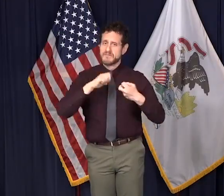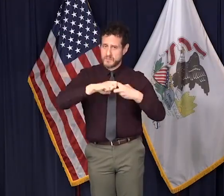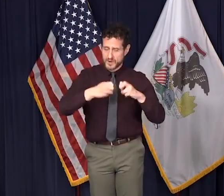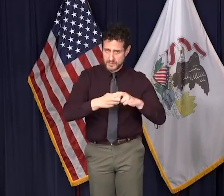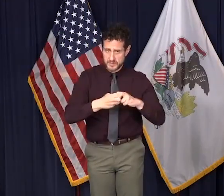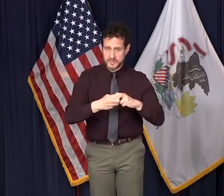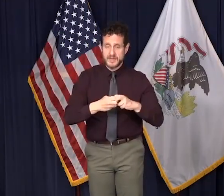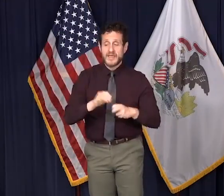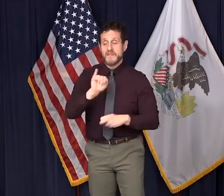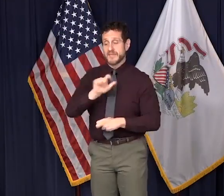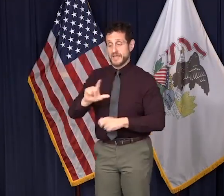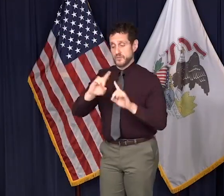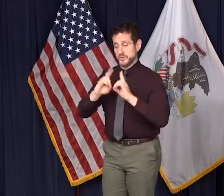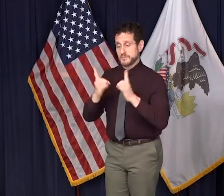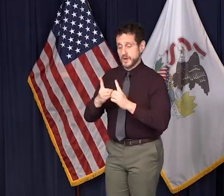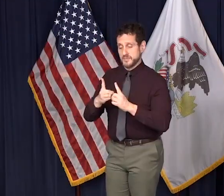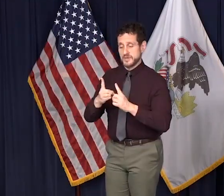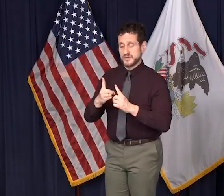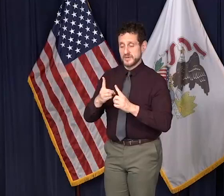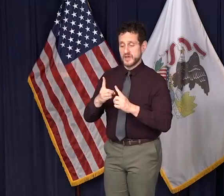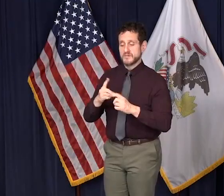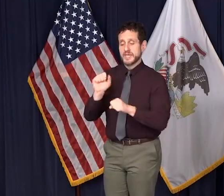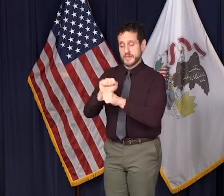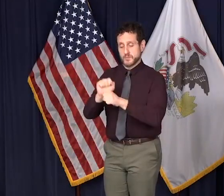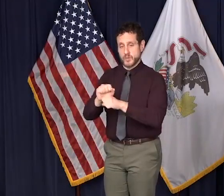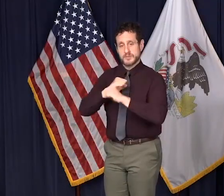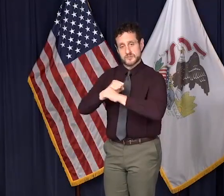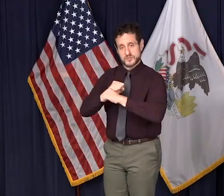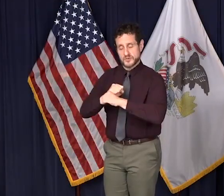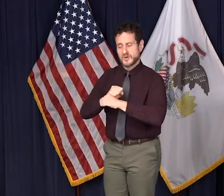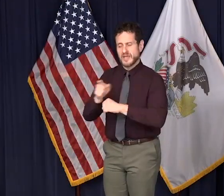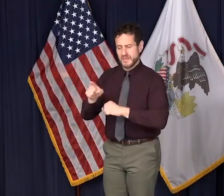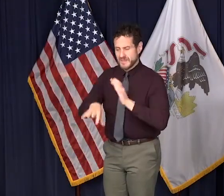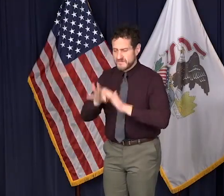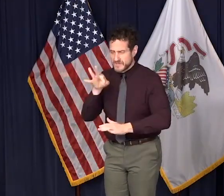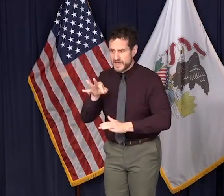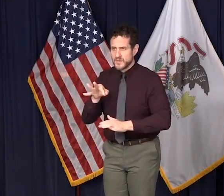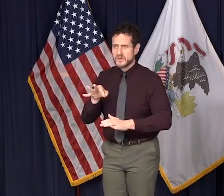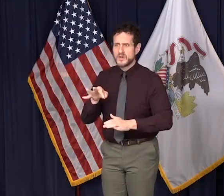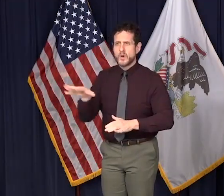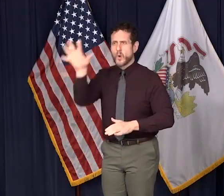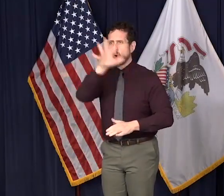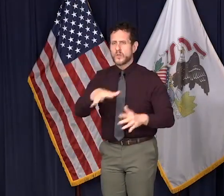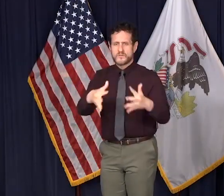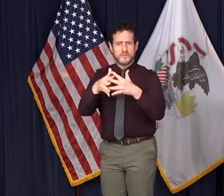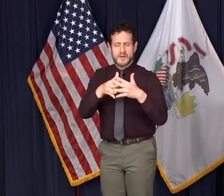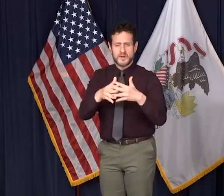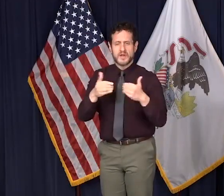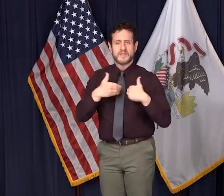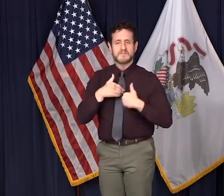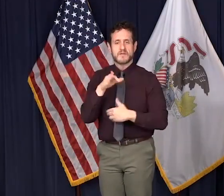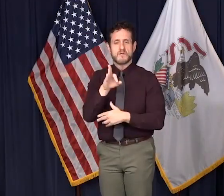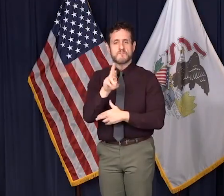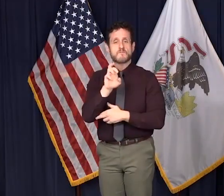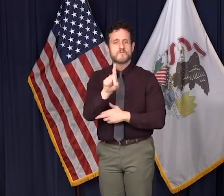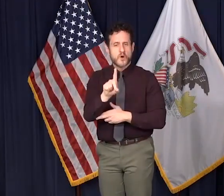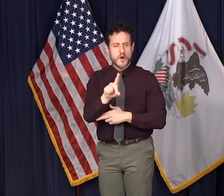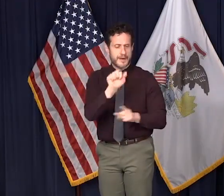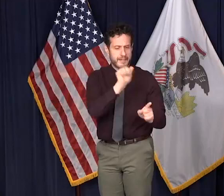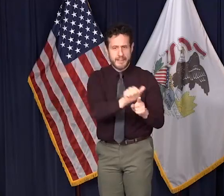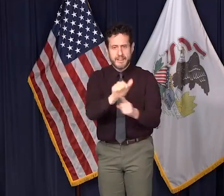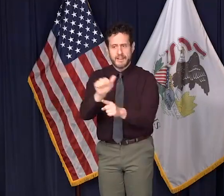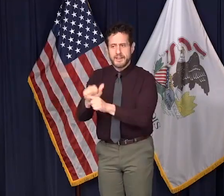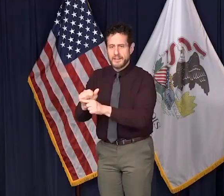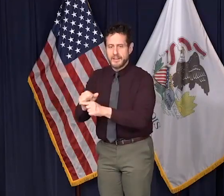Security announced that we've uncovered and are investigating a nationwide fraud scheme impacting each